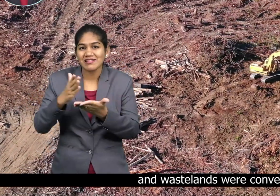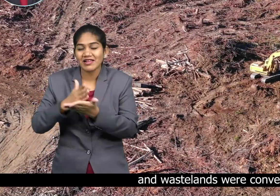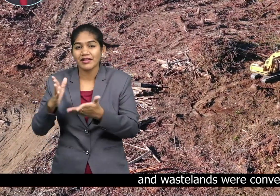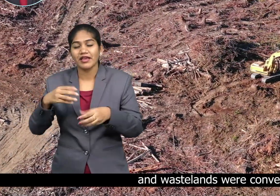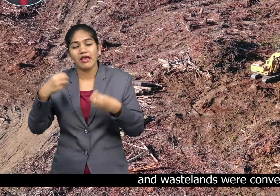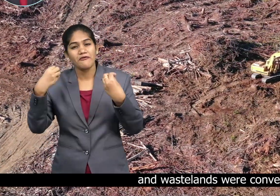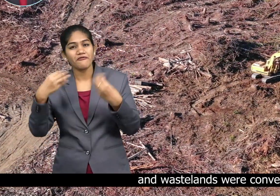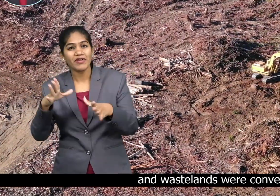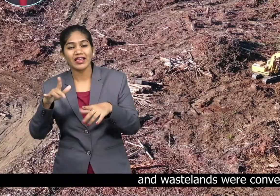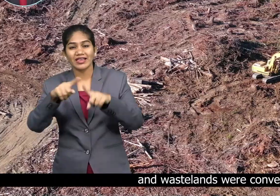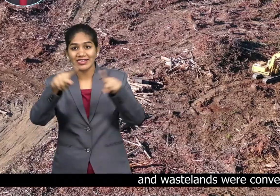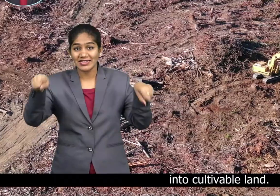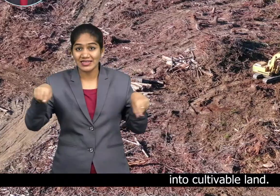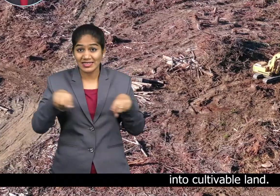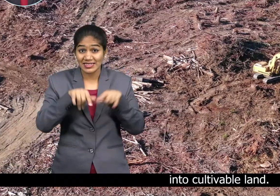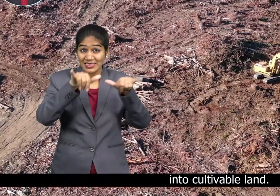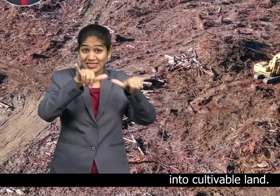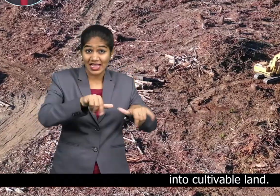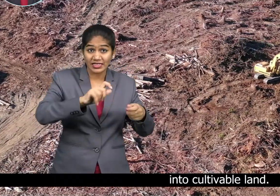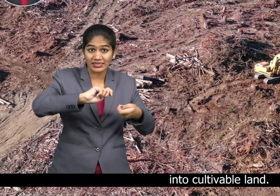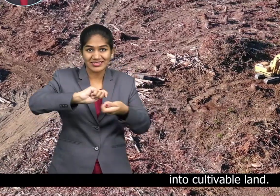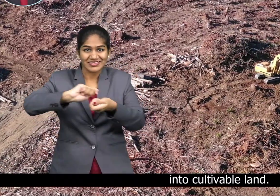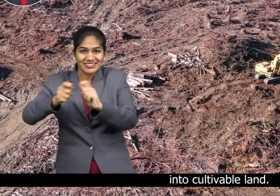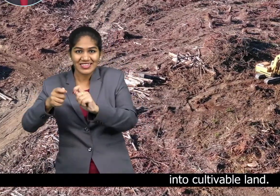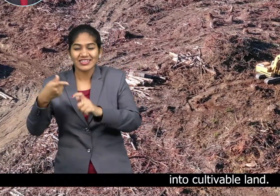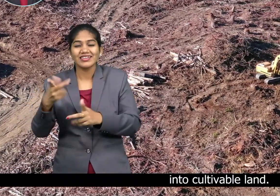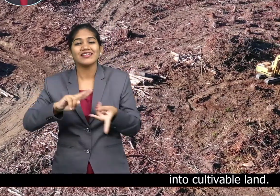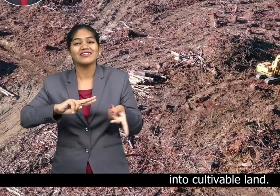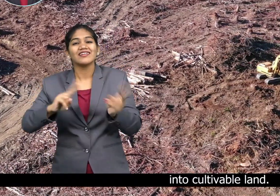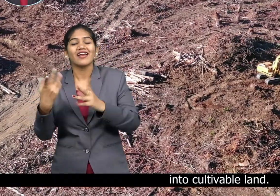were converted into cultivable land.